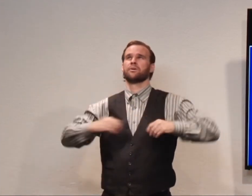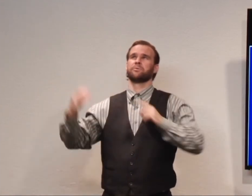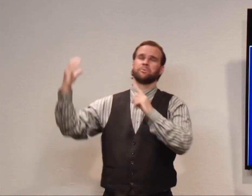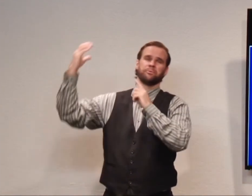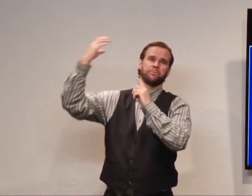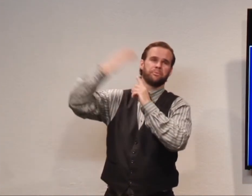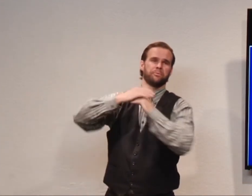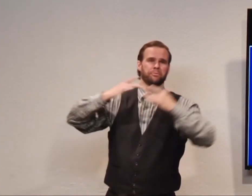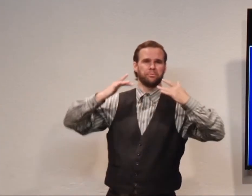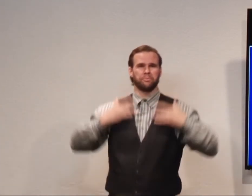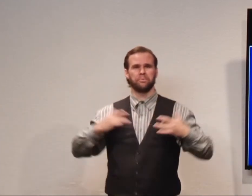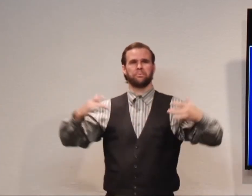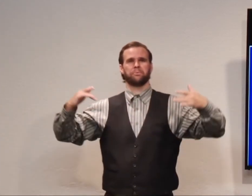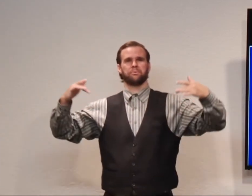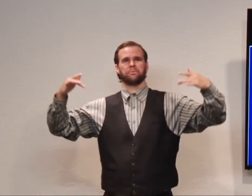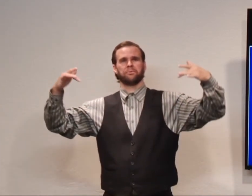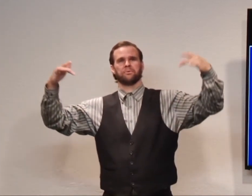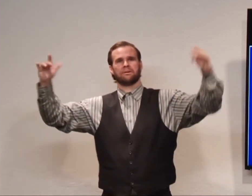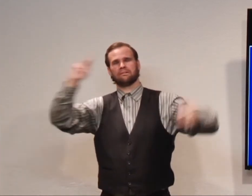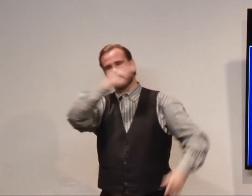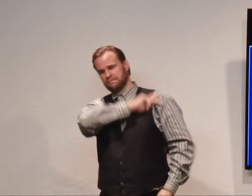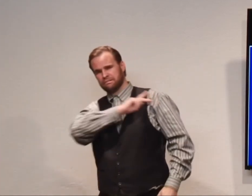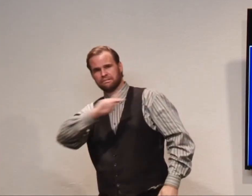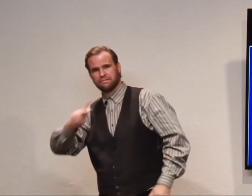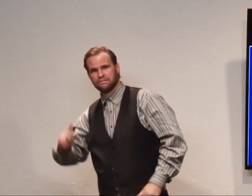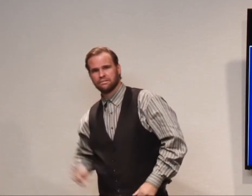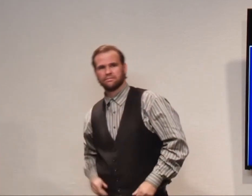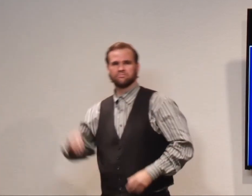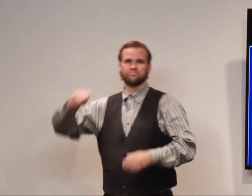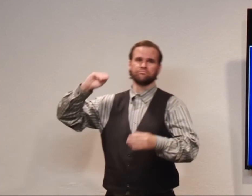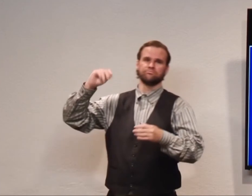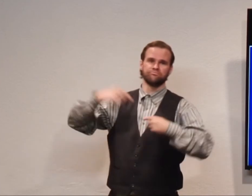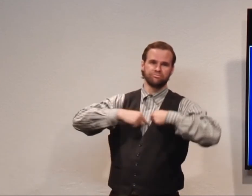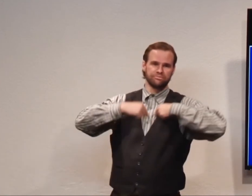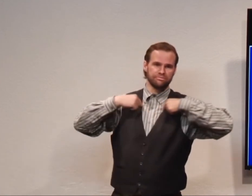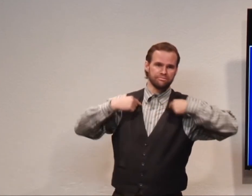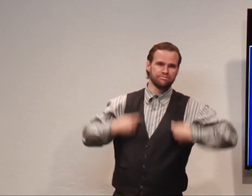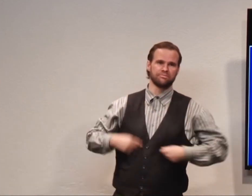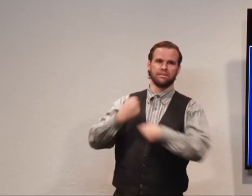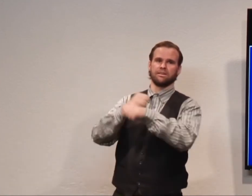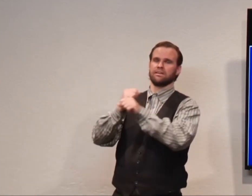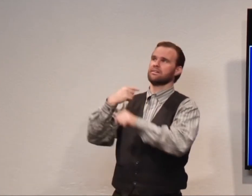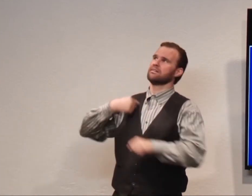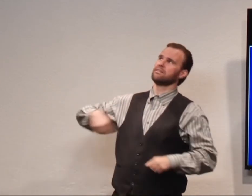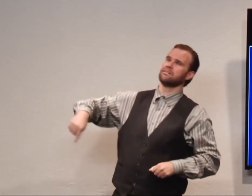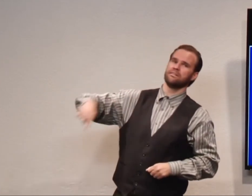us, and we are reigning in thee.